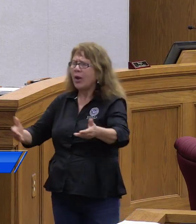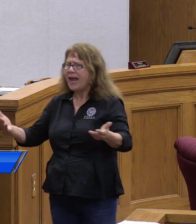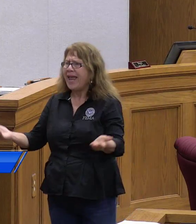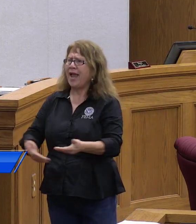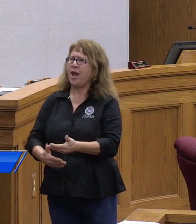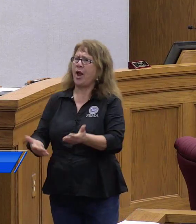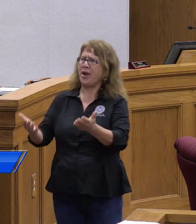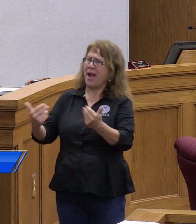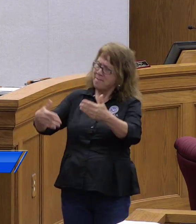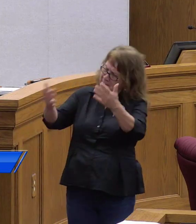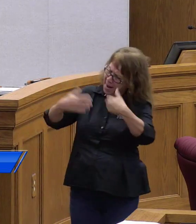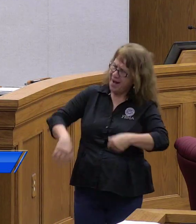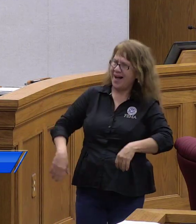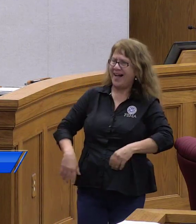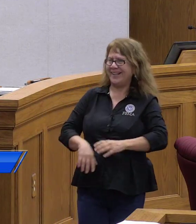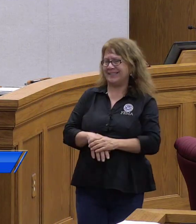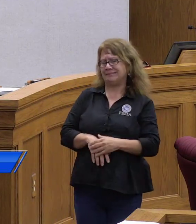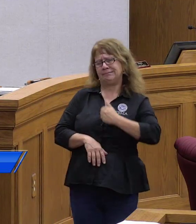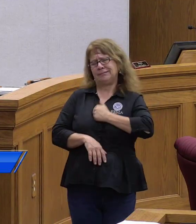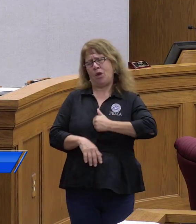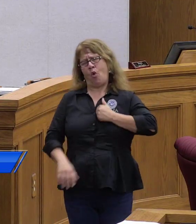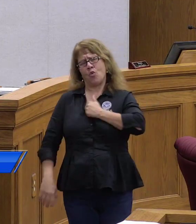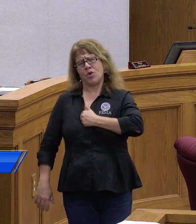Entergy? Come on up. Sorry.